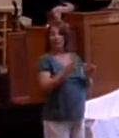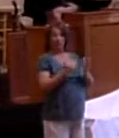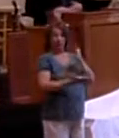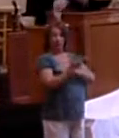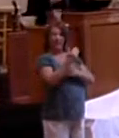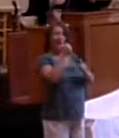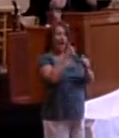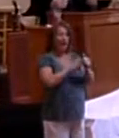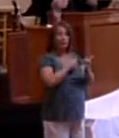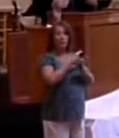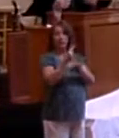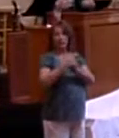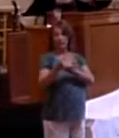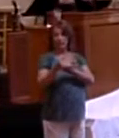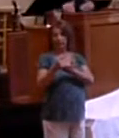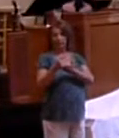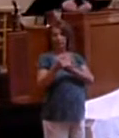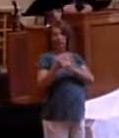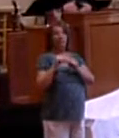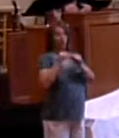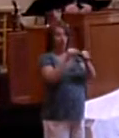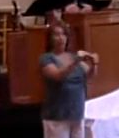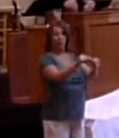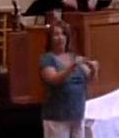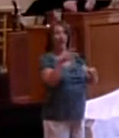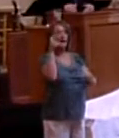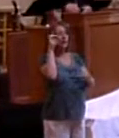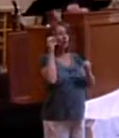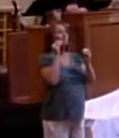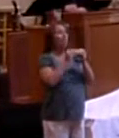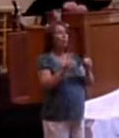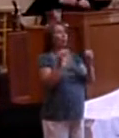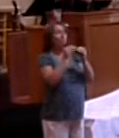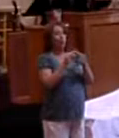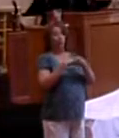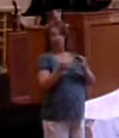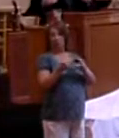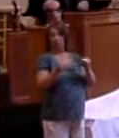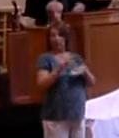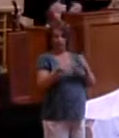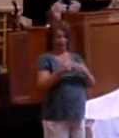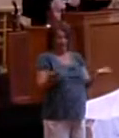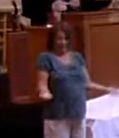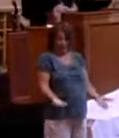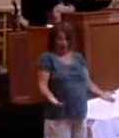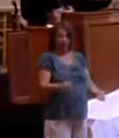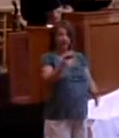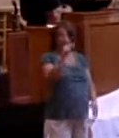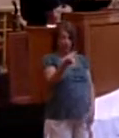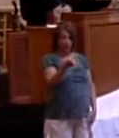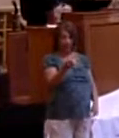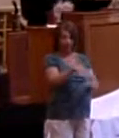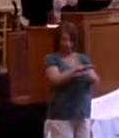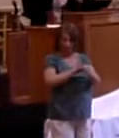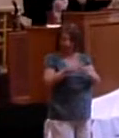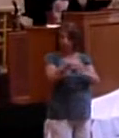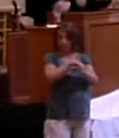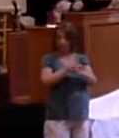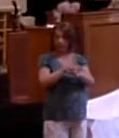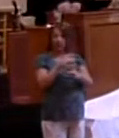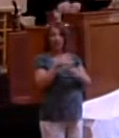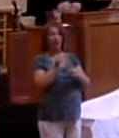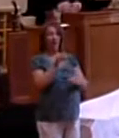I hear more and more stories in our county, in St. Genevieve County. I'm not talking about like St. Louis. In our county, of